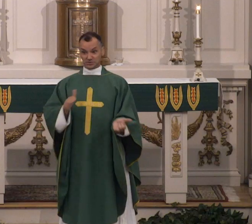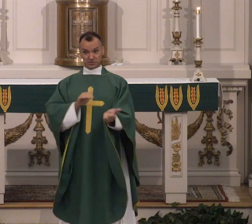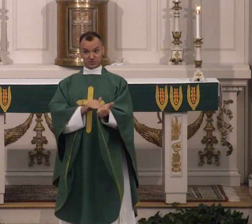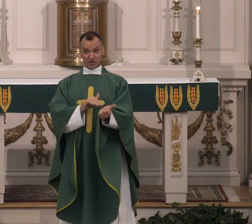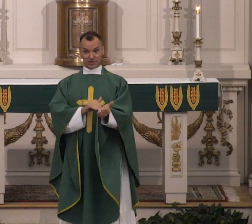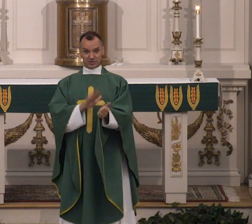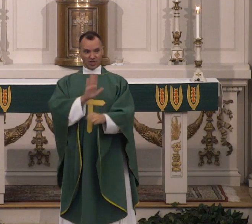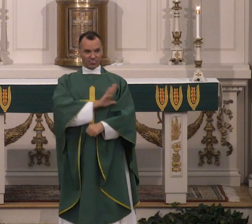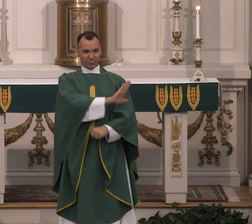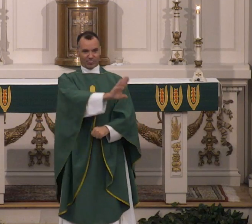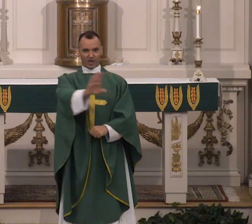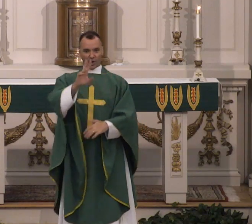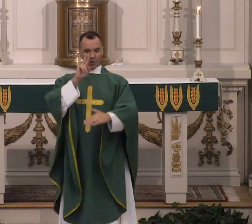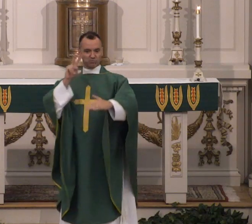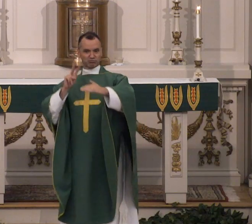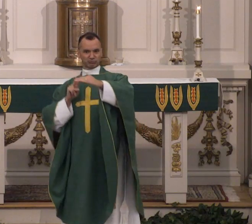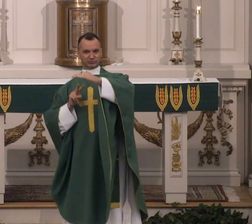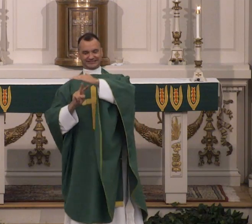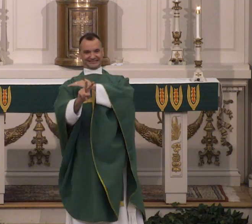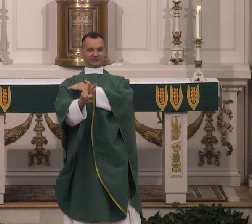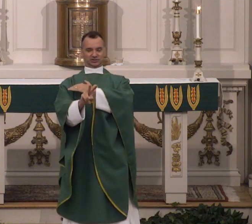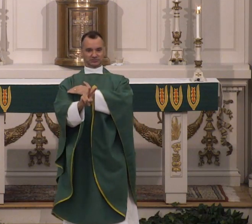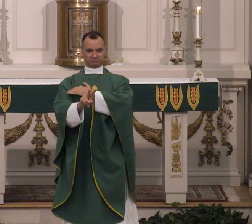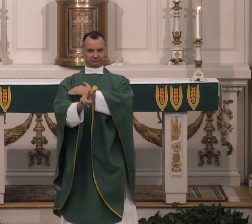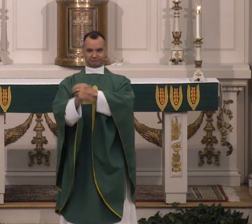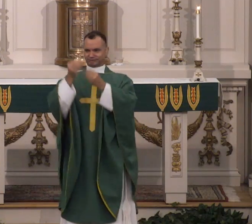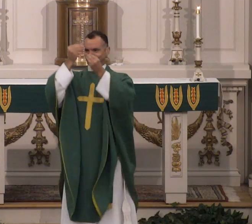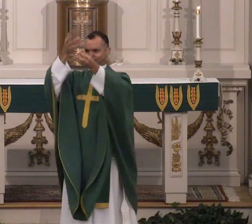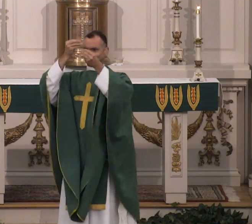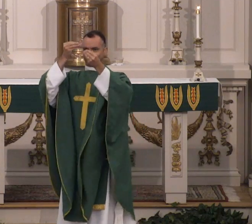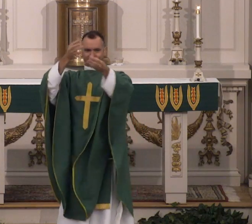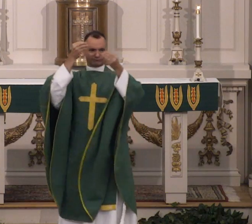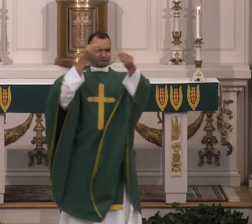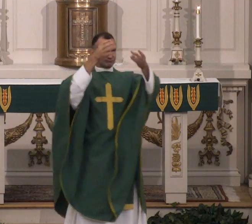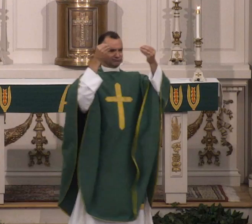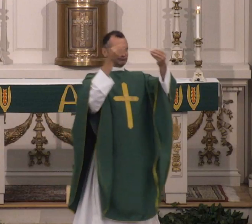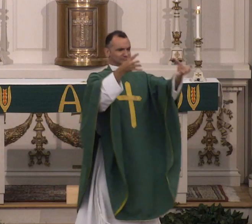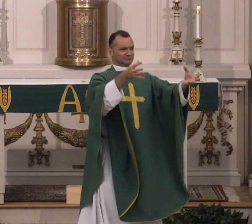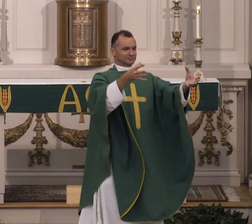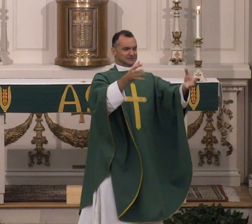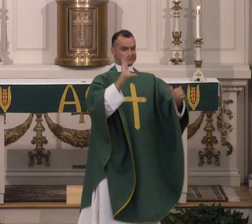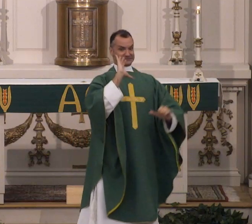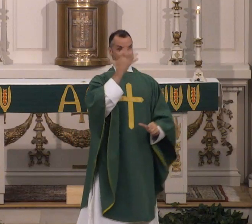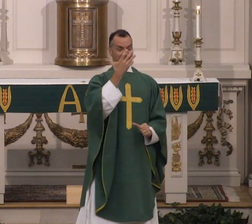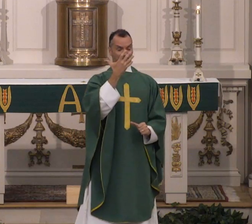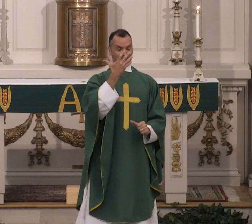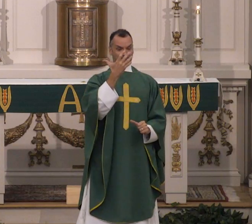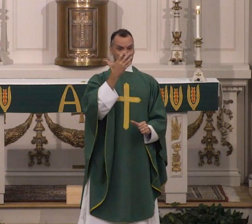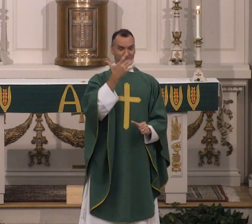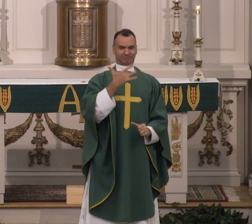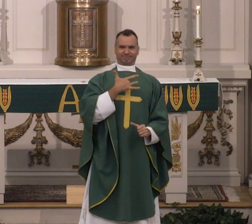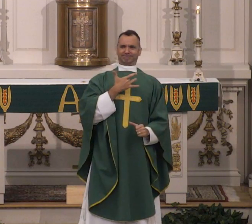alive. The doctor's predictions were wrong.